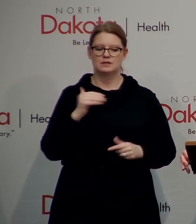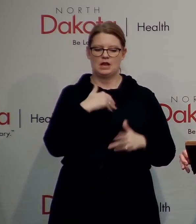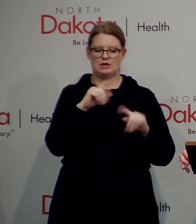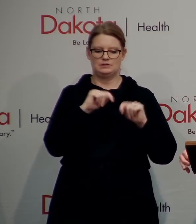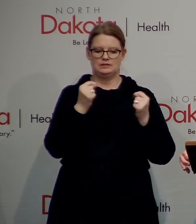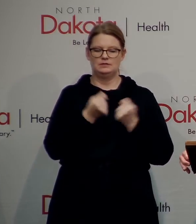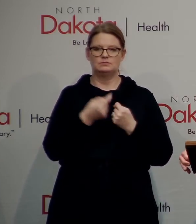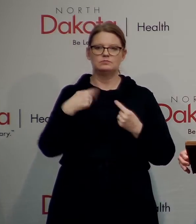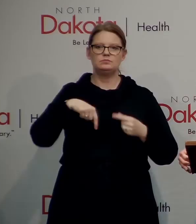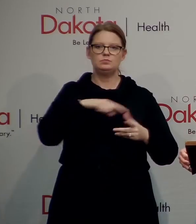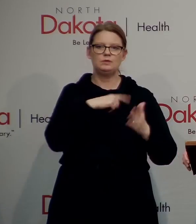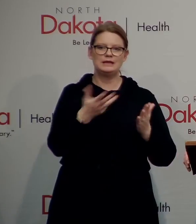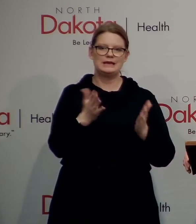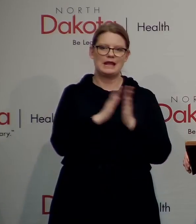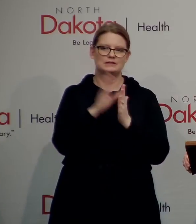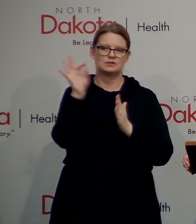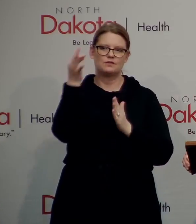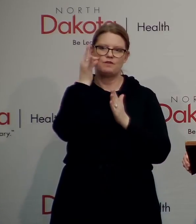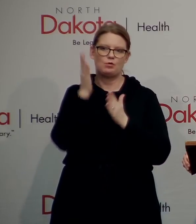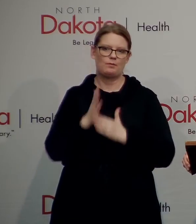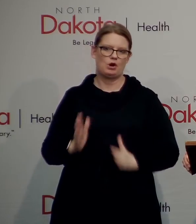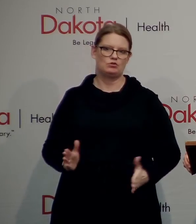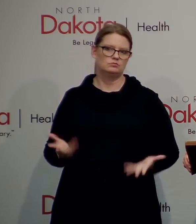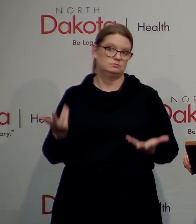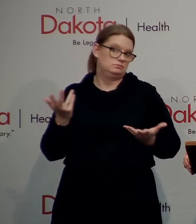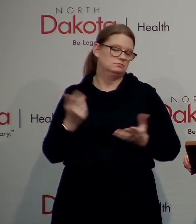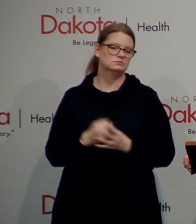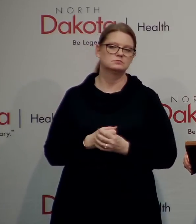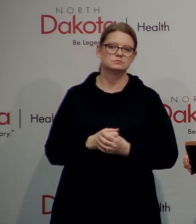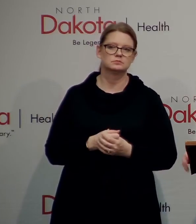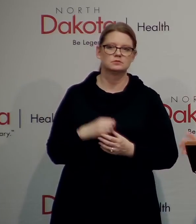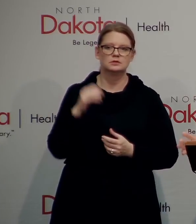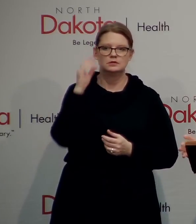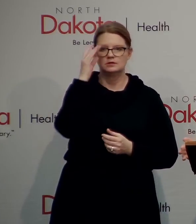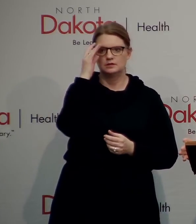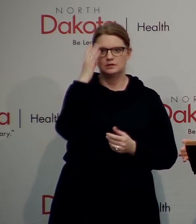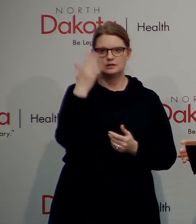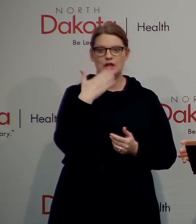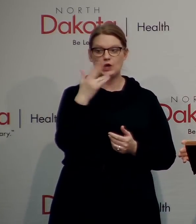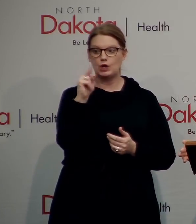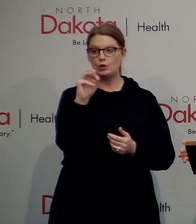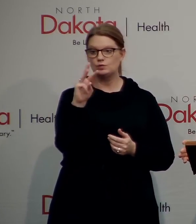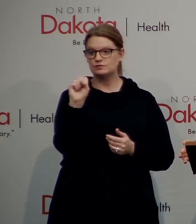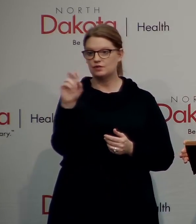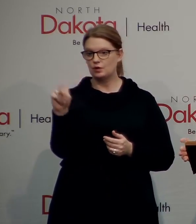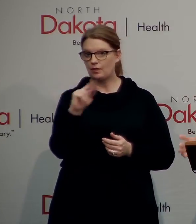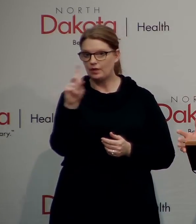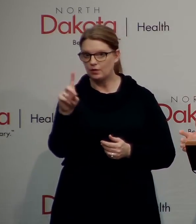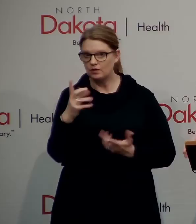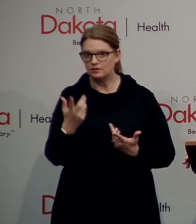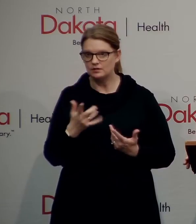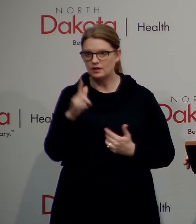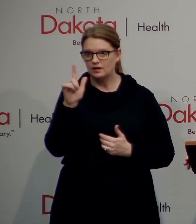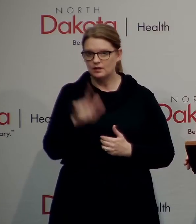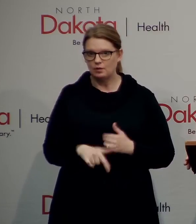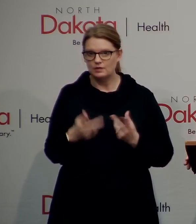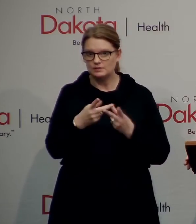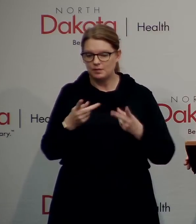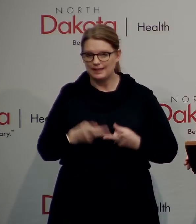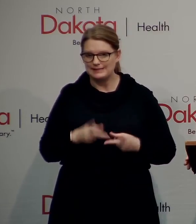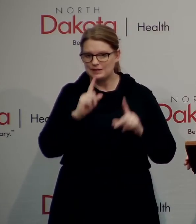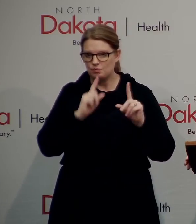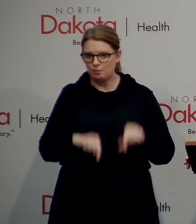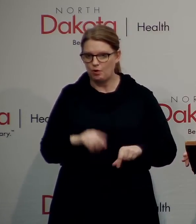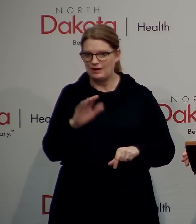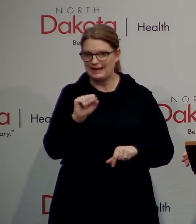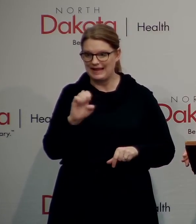ask our federal partners about that question. I mean, the good news for North Dakotans is one of the lowest places of reported